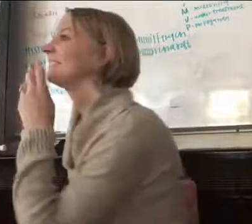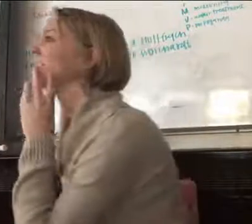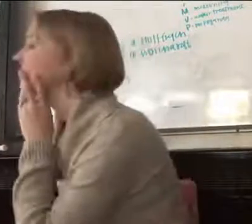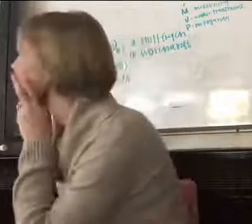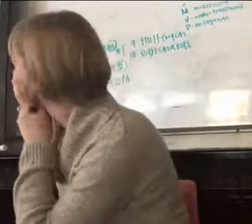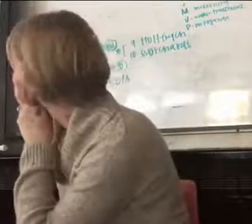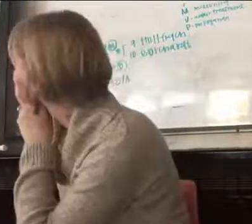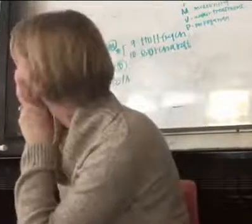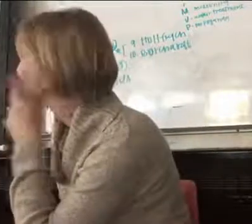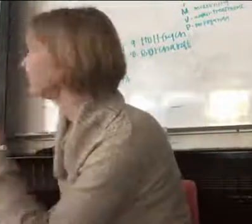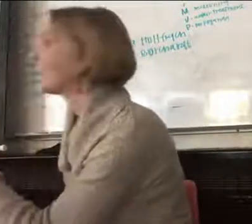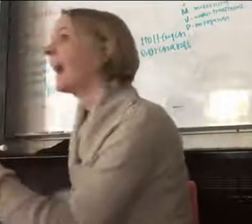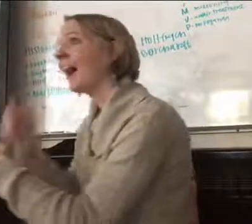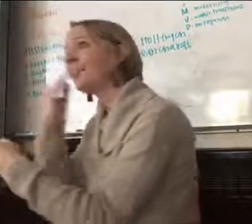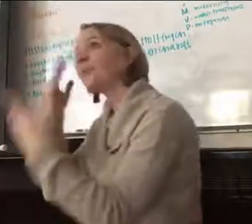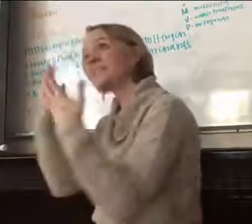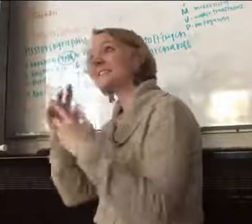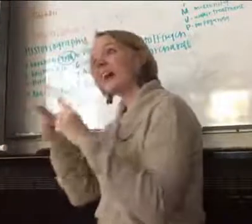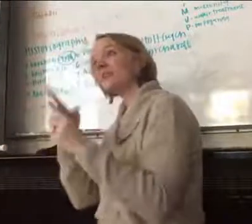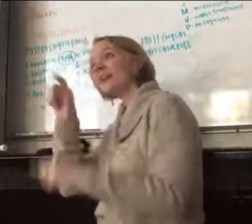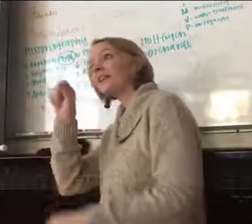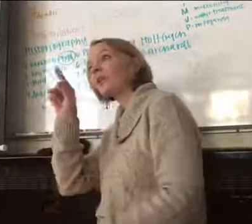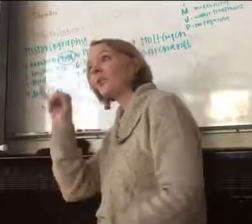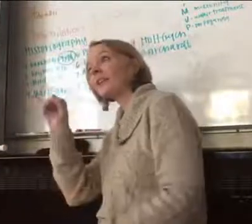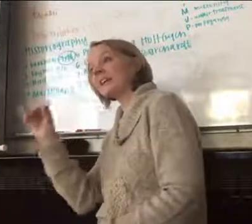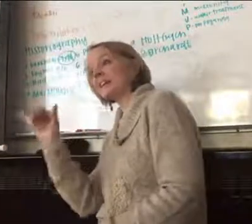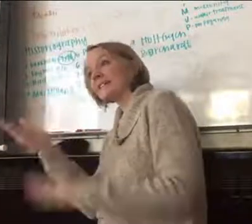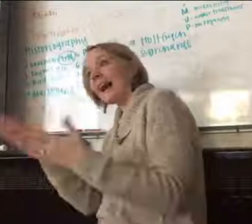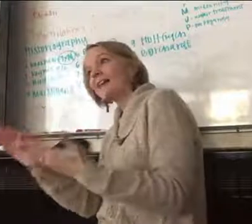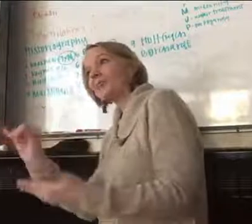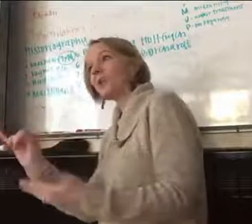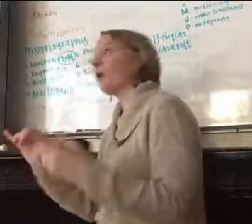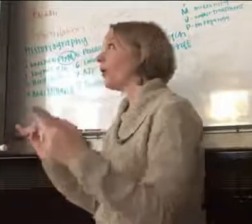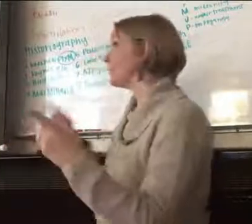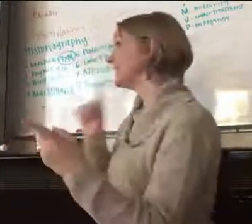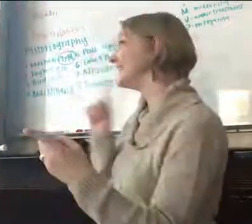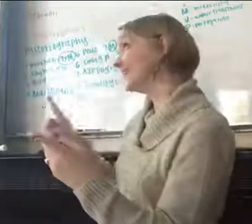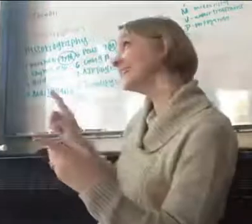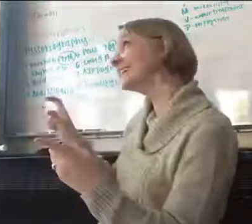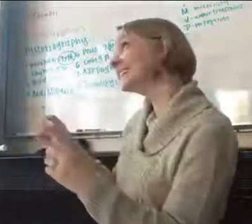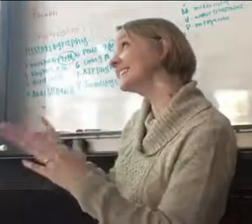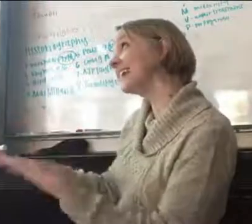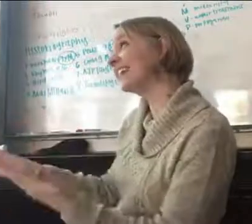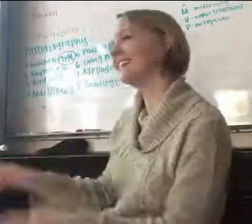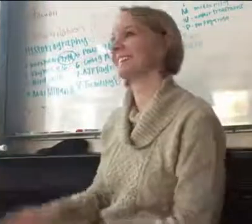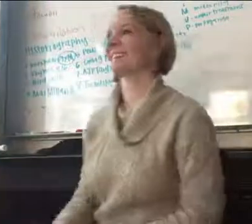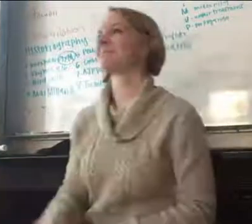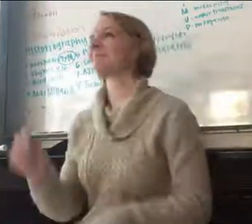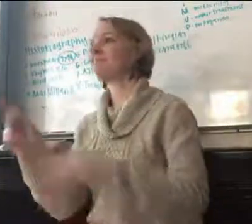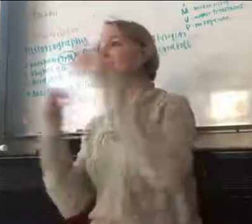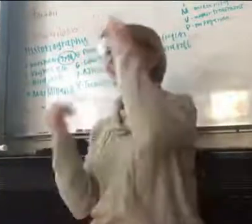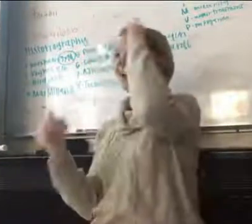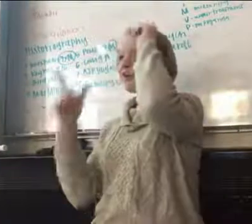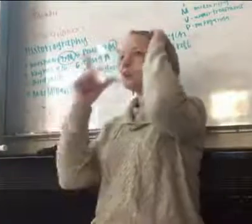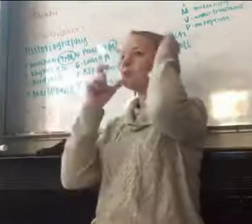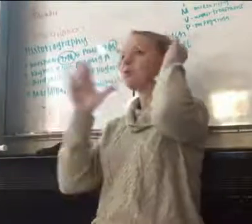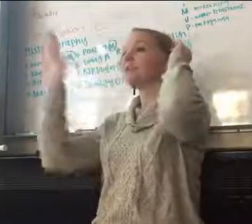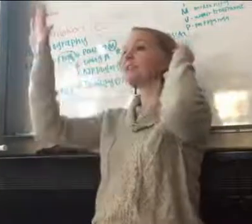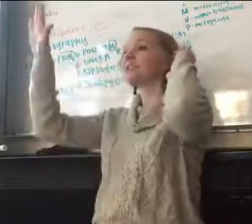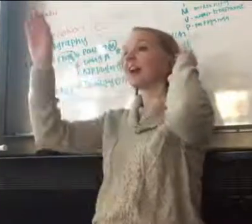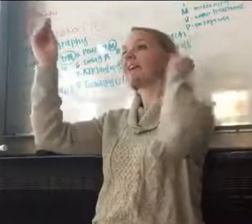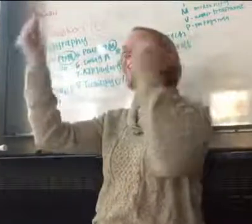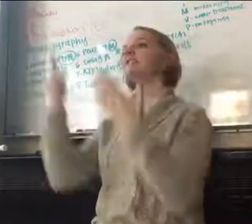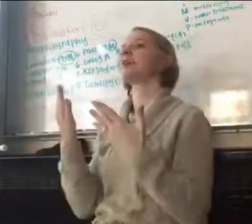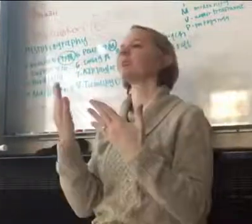He's sad. Loki died too. Or is he dead? Okay. Now, who can raise their hand and